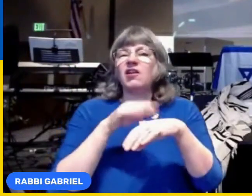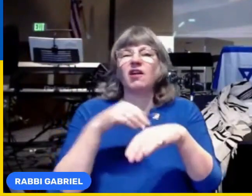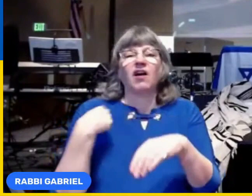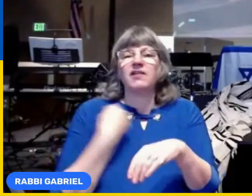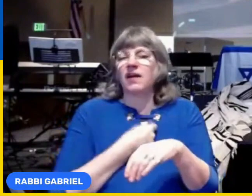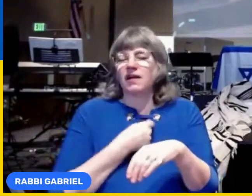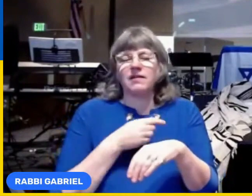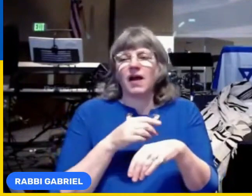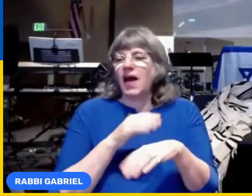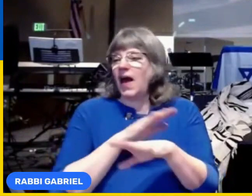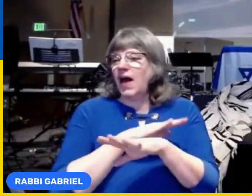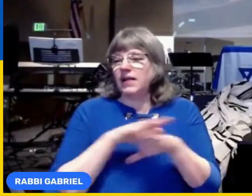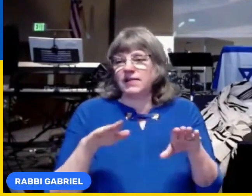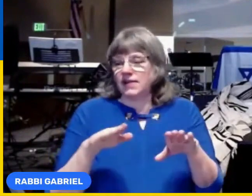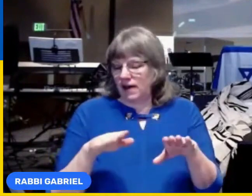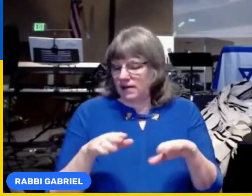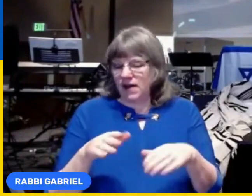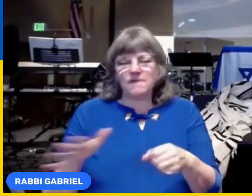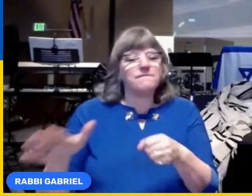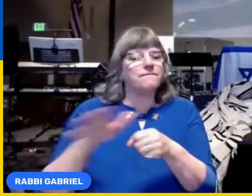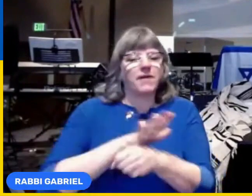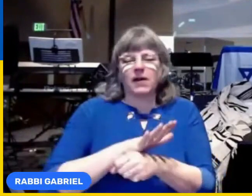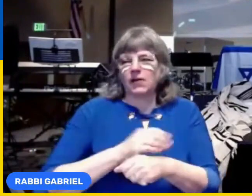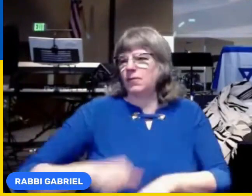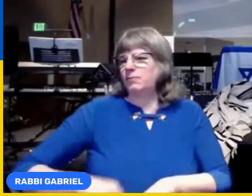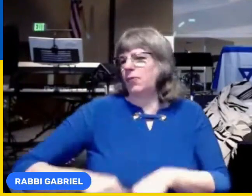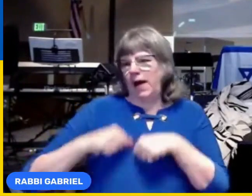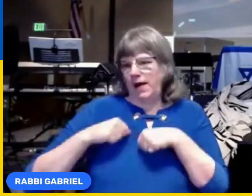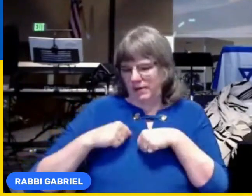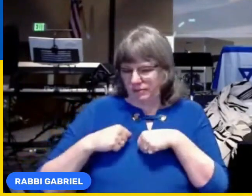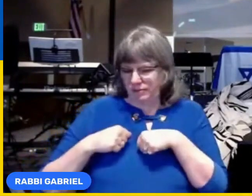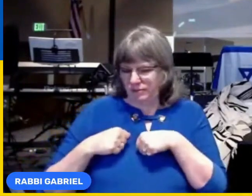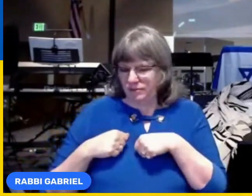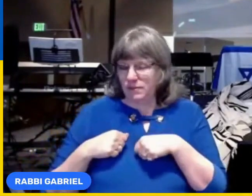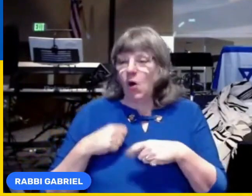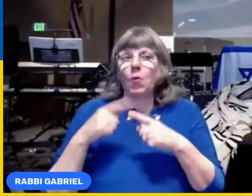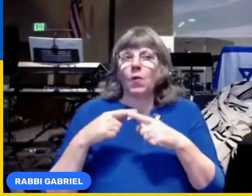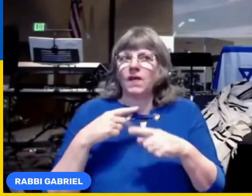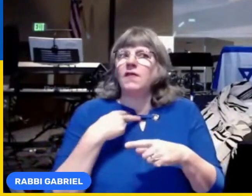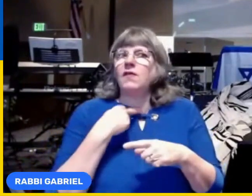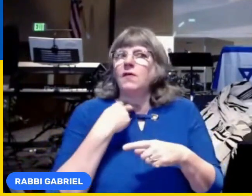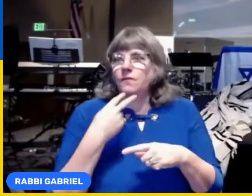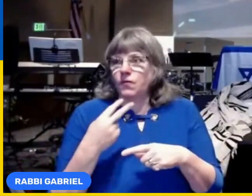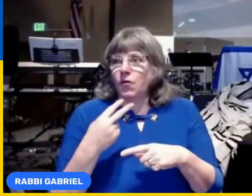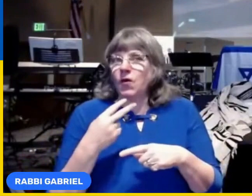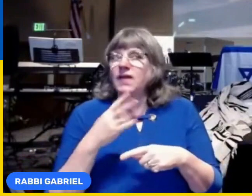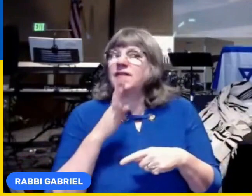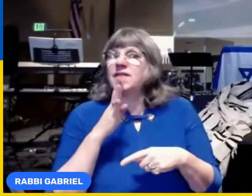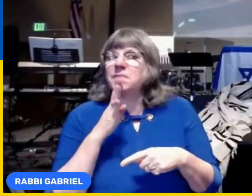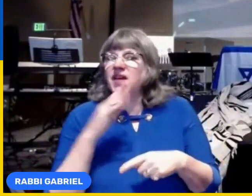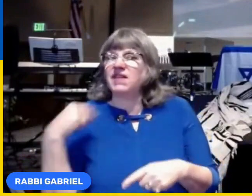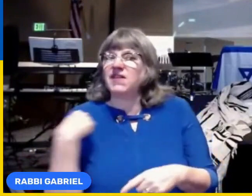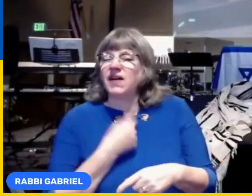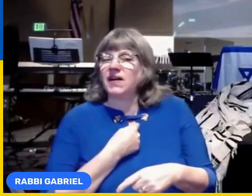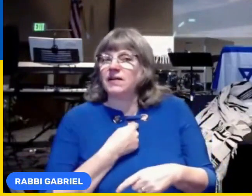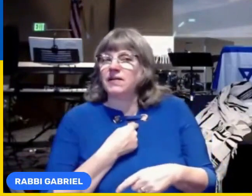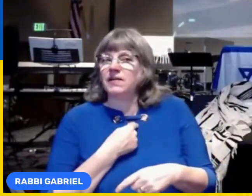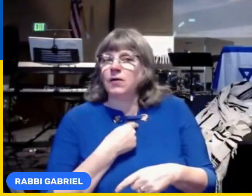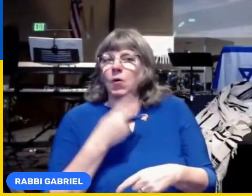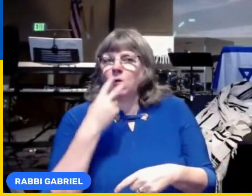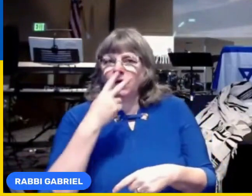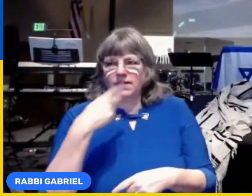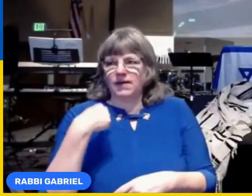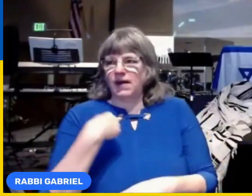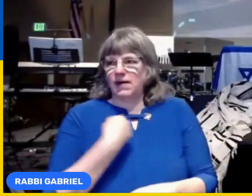own agenda. But when the voice that speaks in the desert calls our name, we see ourselves in